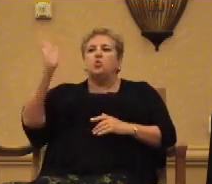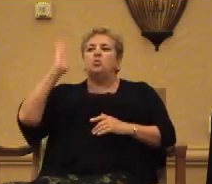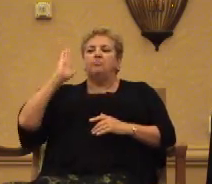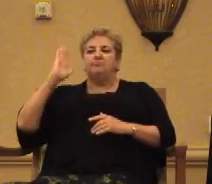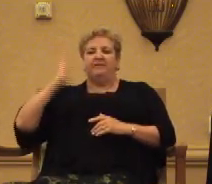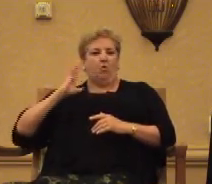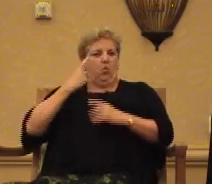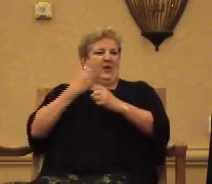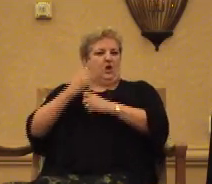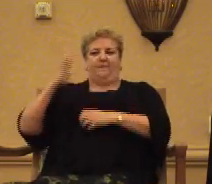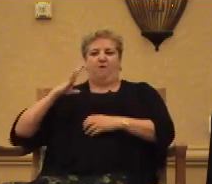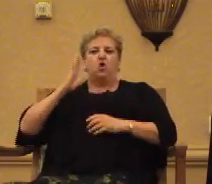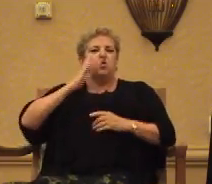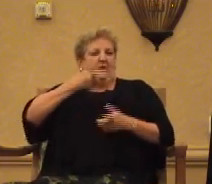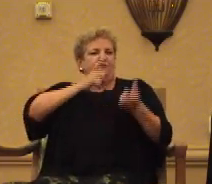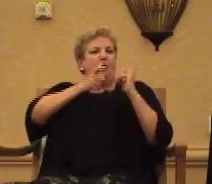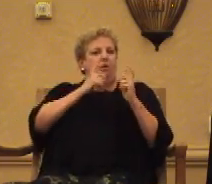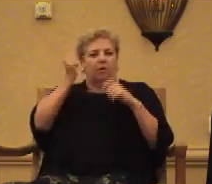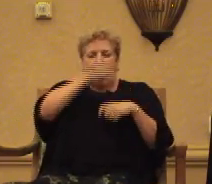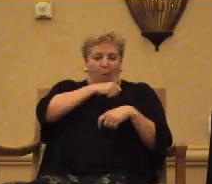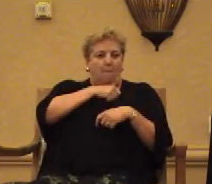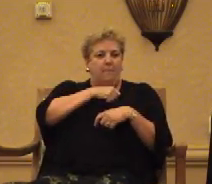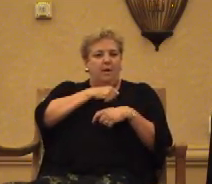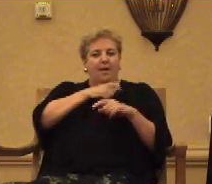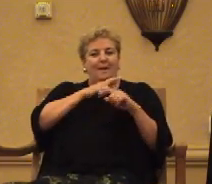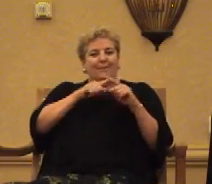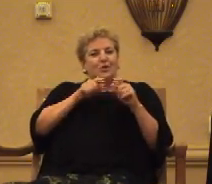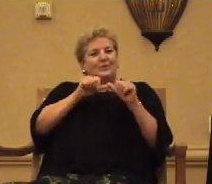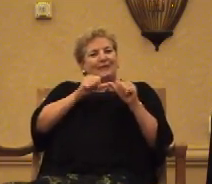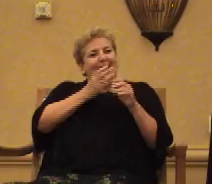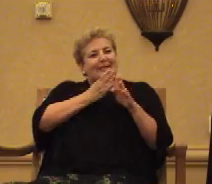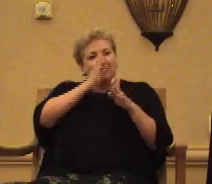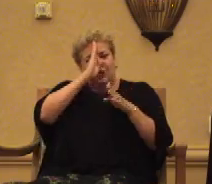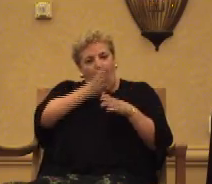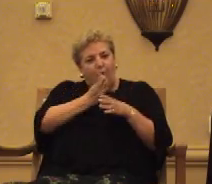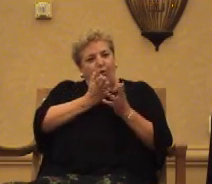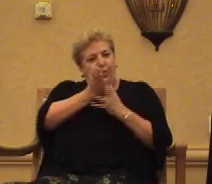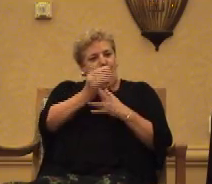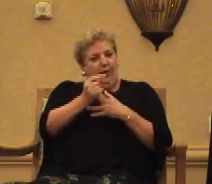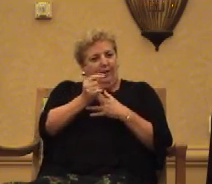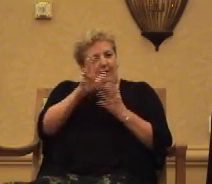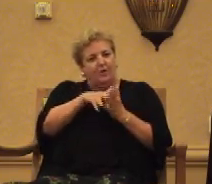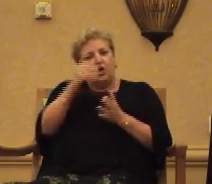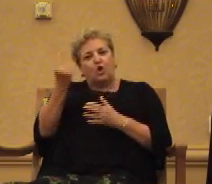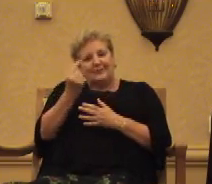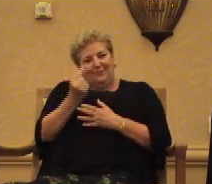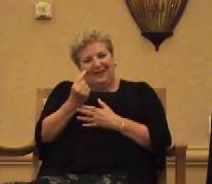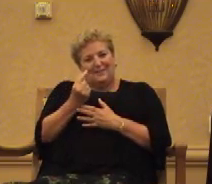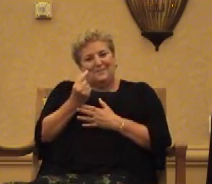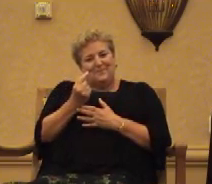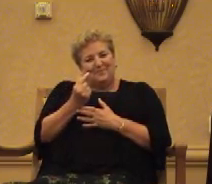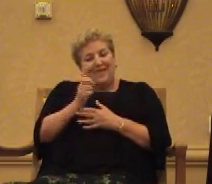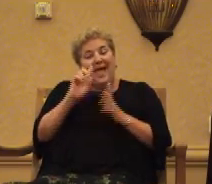before. And not only have you stayed sober through it, you learn something. And you start getting